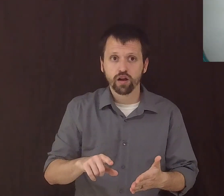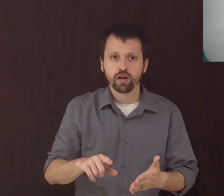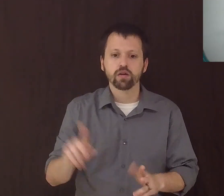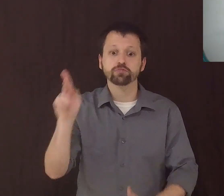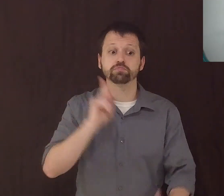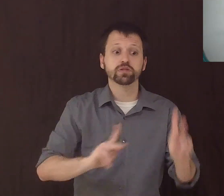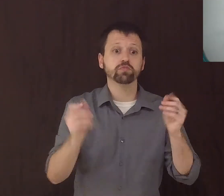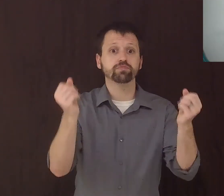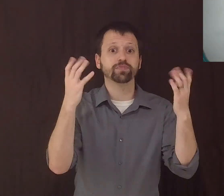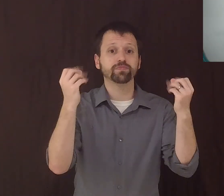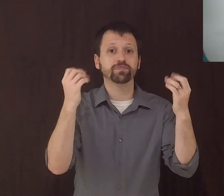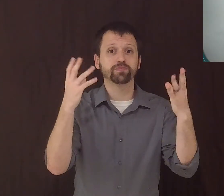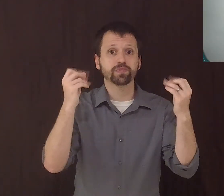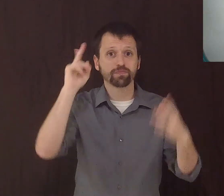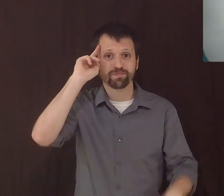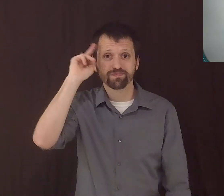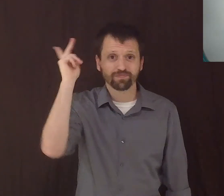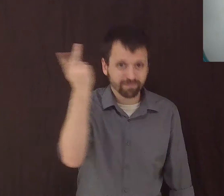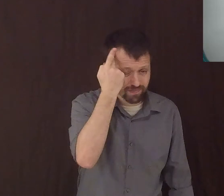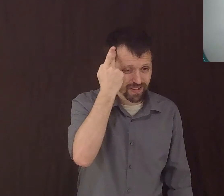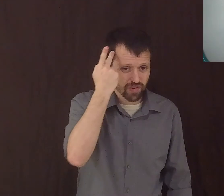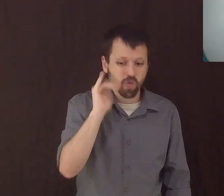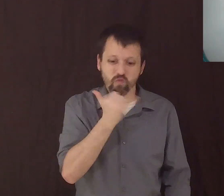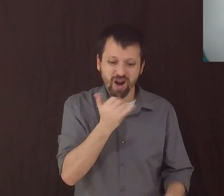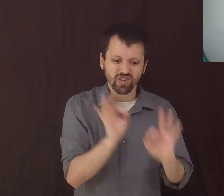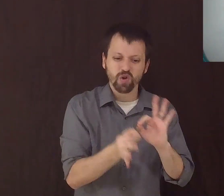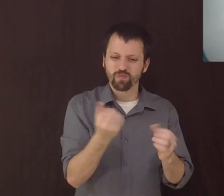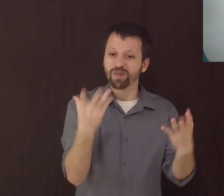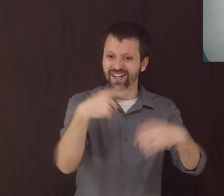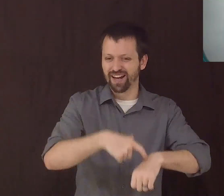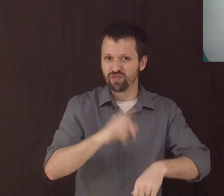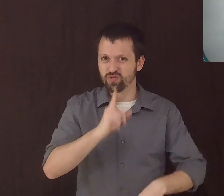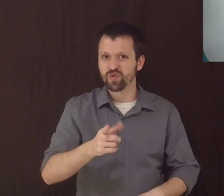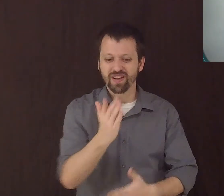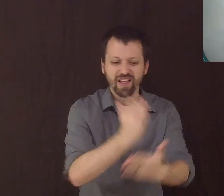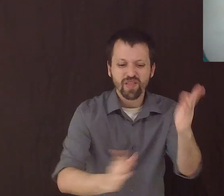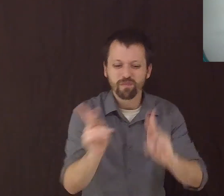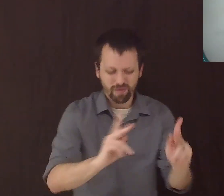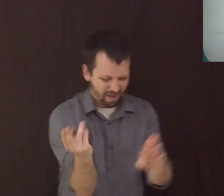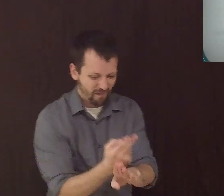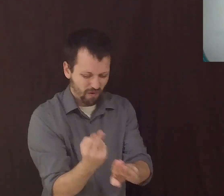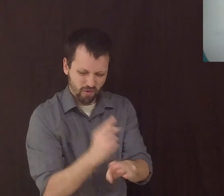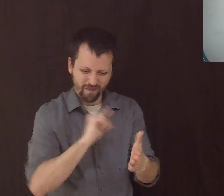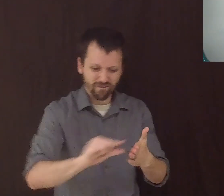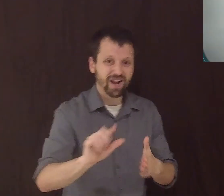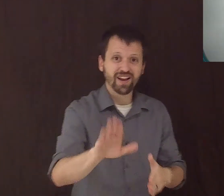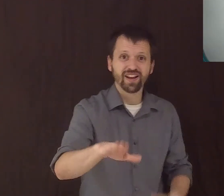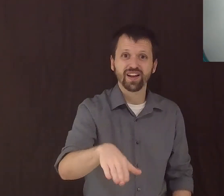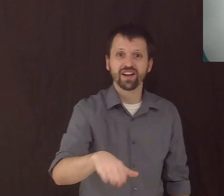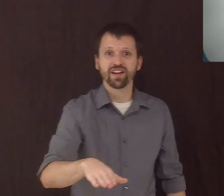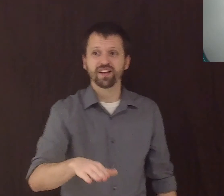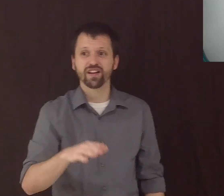really been misunderstood and misinterpreted, I believe, by a lot of people. Because some people kind of use that verse to teach